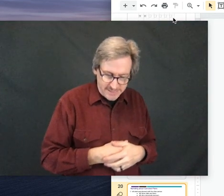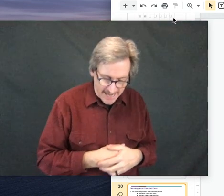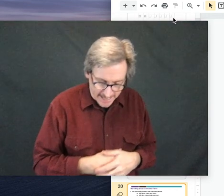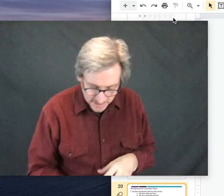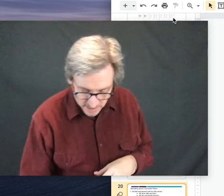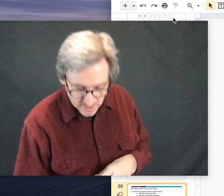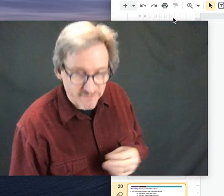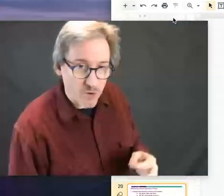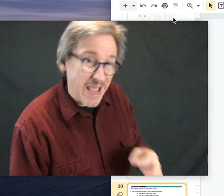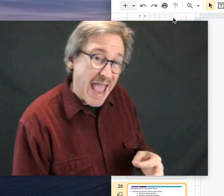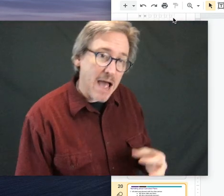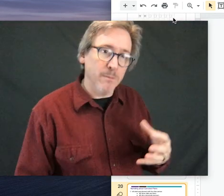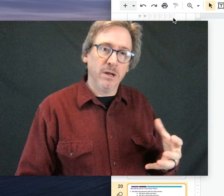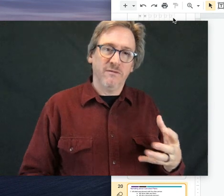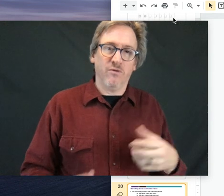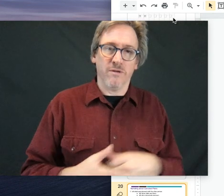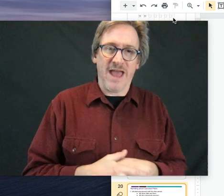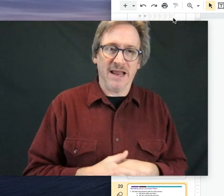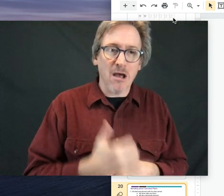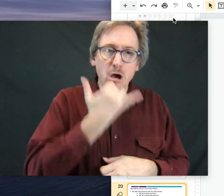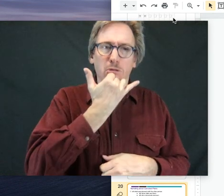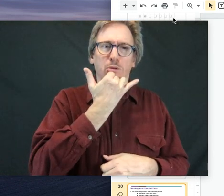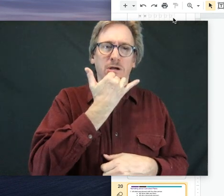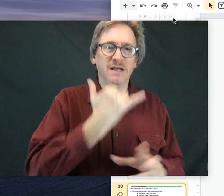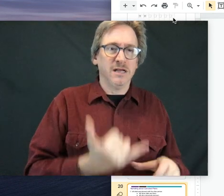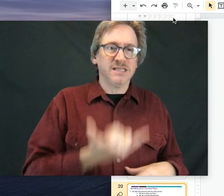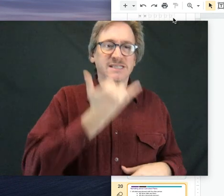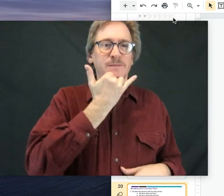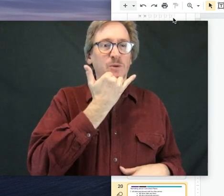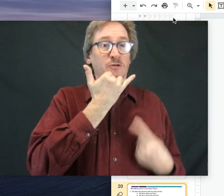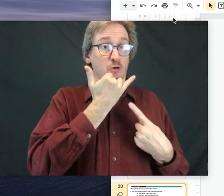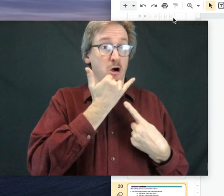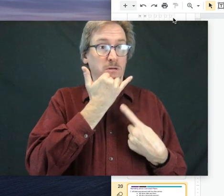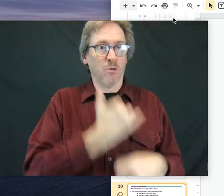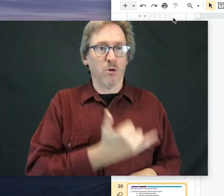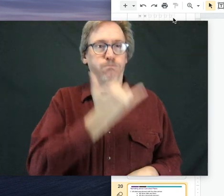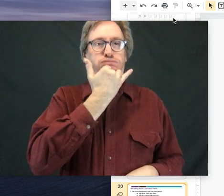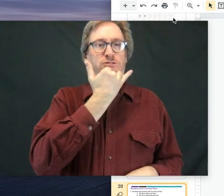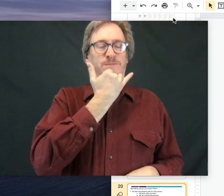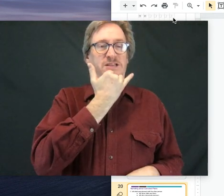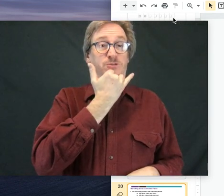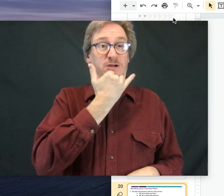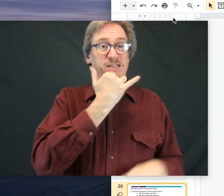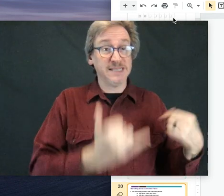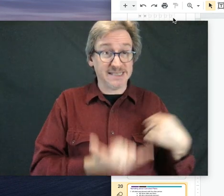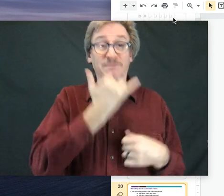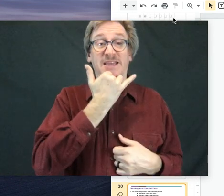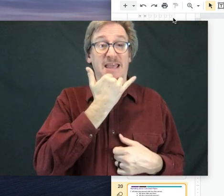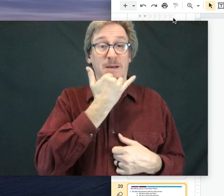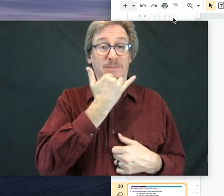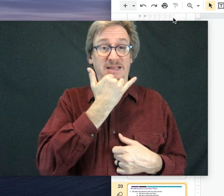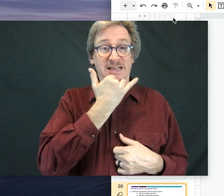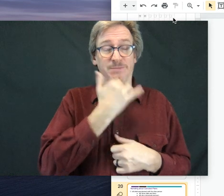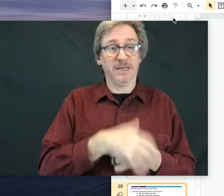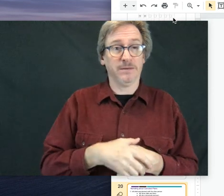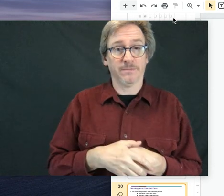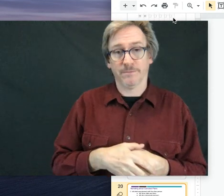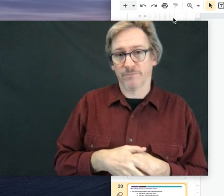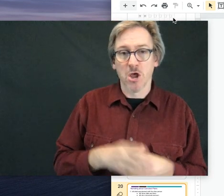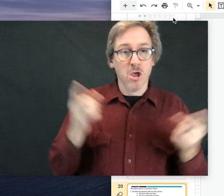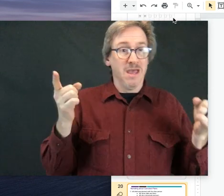conjunctions and the vocab for that. Oh, something went wrong, or something surprised me, something came up at the last